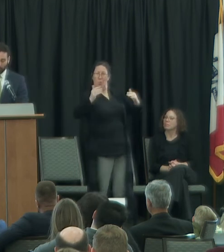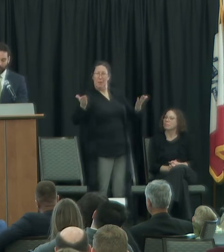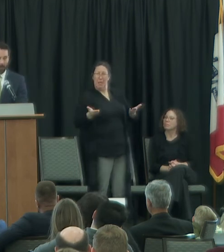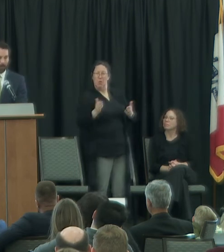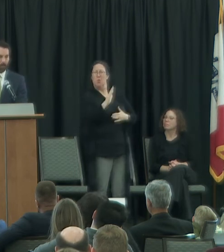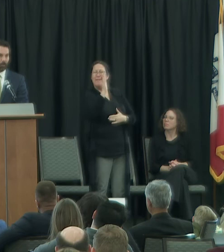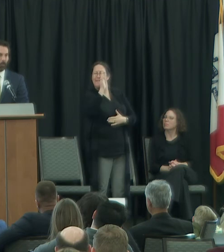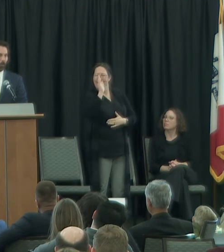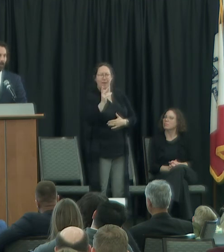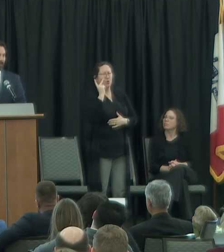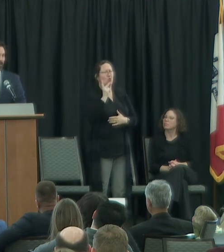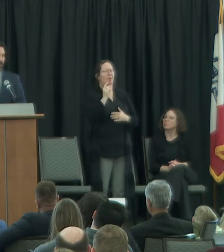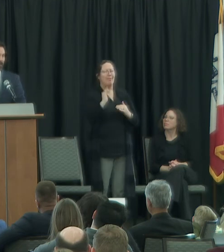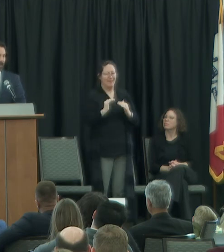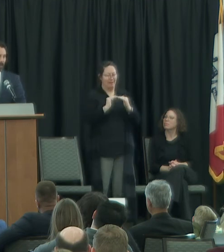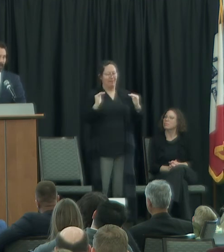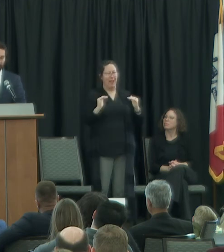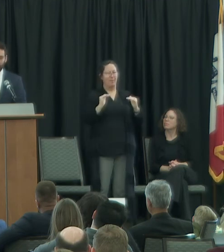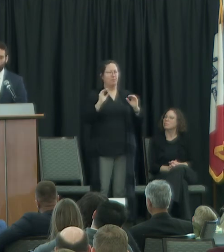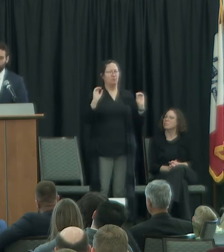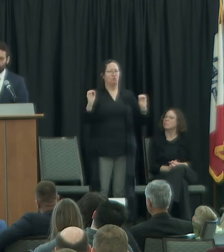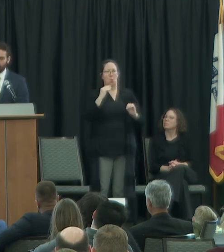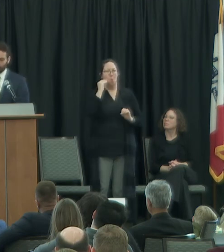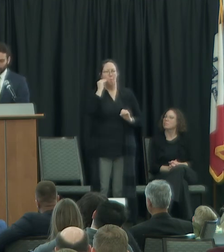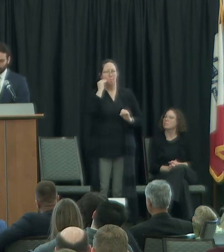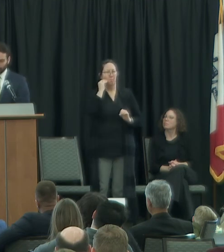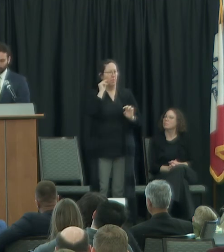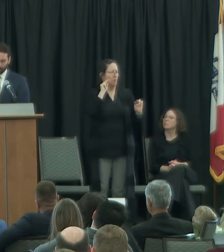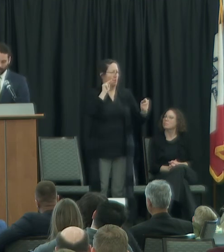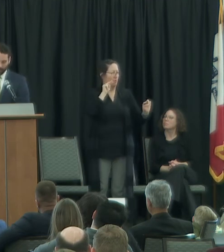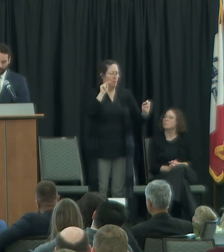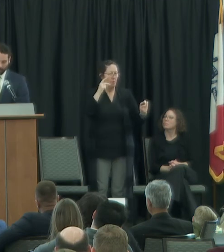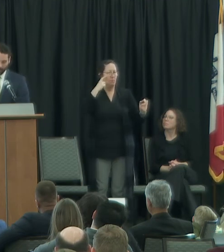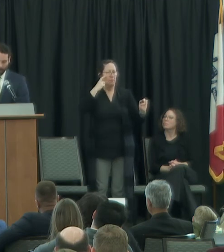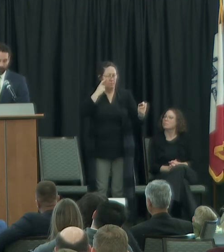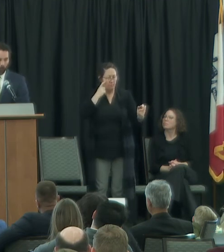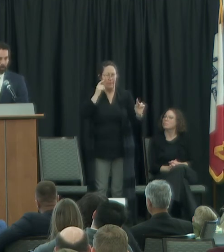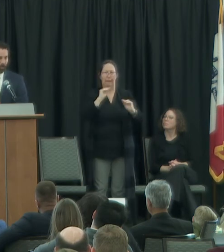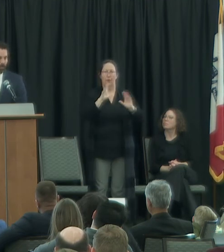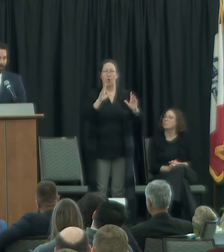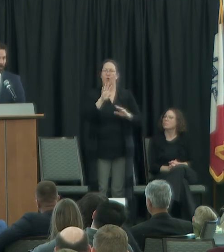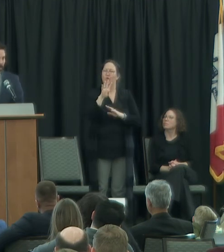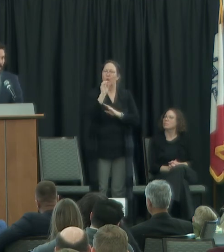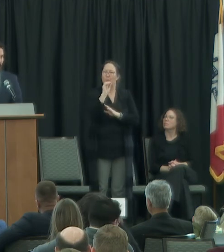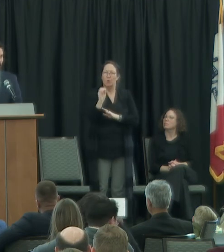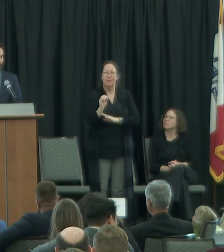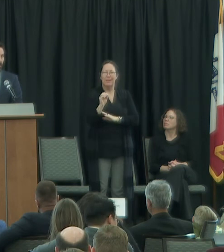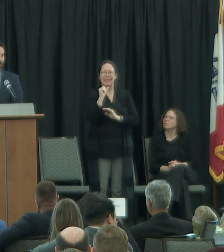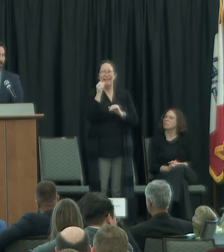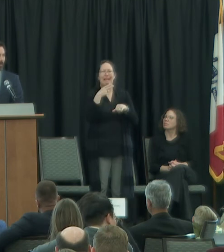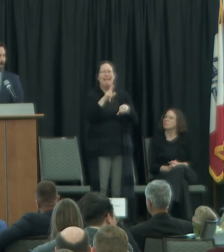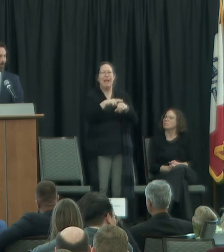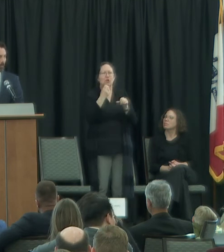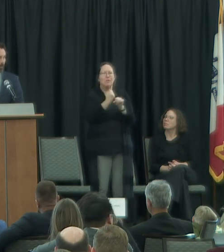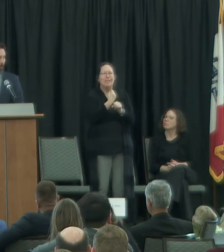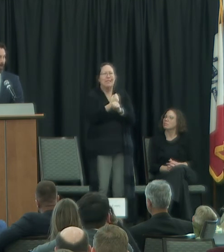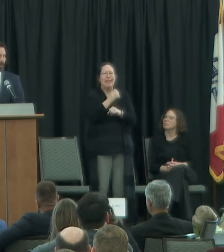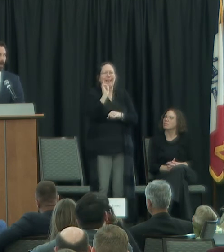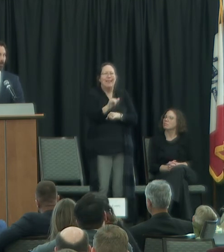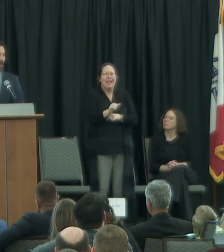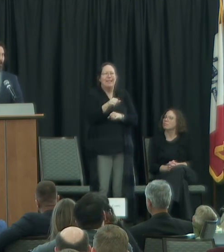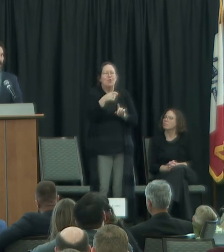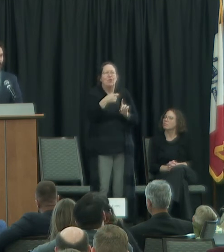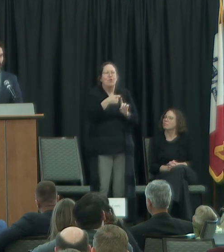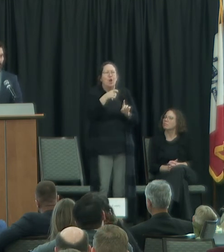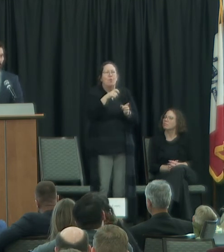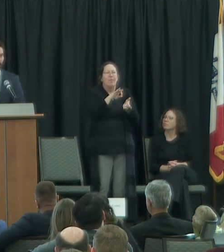never saw the level of homelessness that we're seeing today. And that 40% is not a national statistic. That is from the point in time